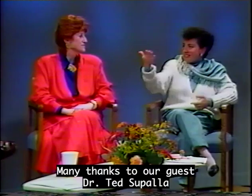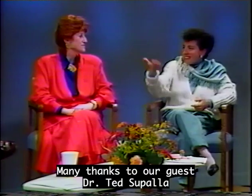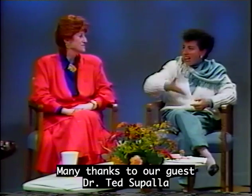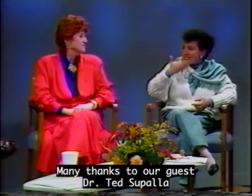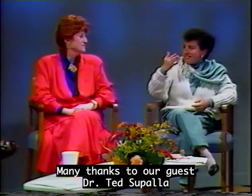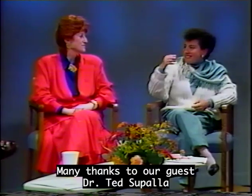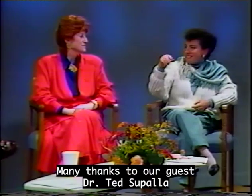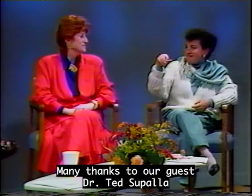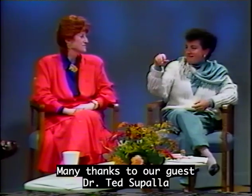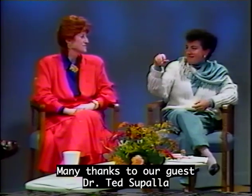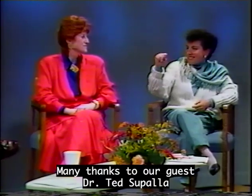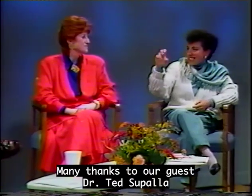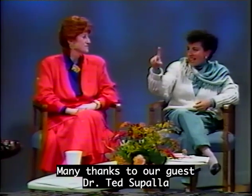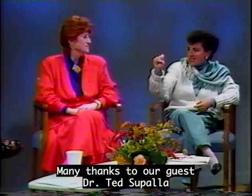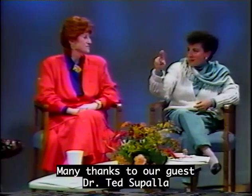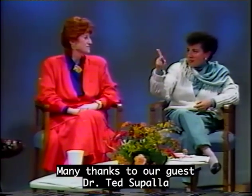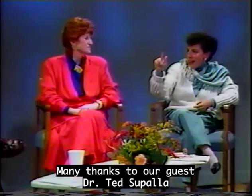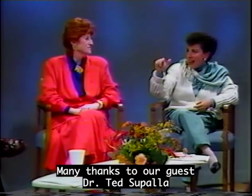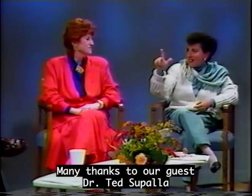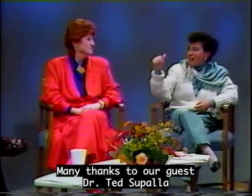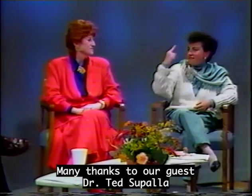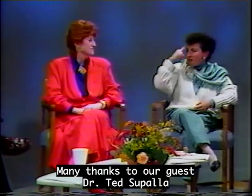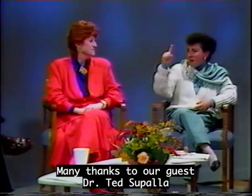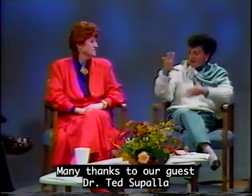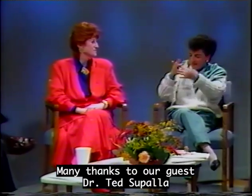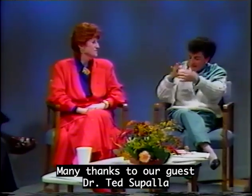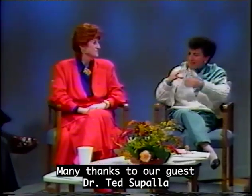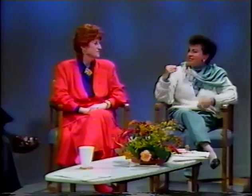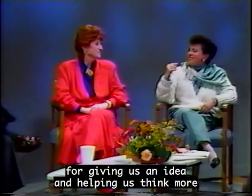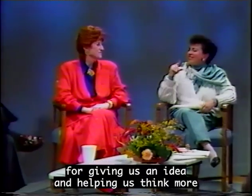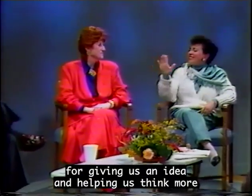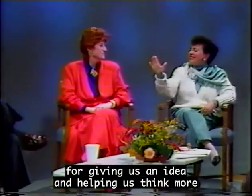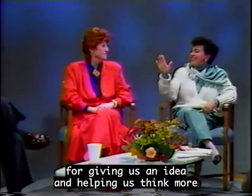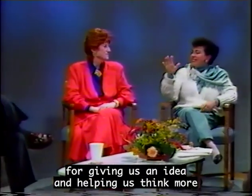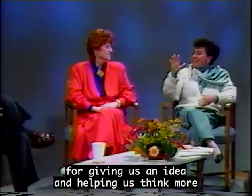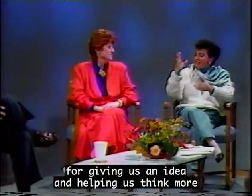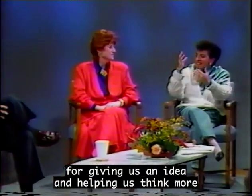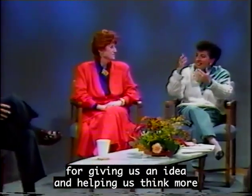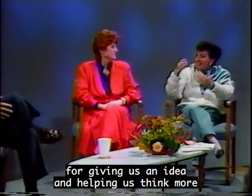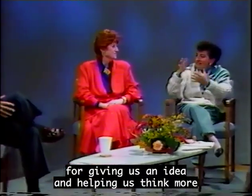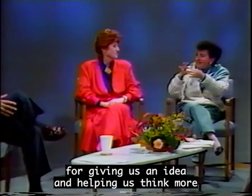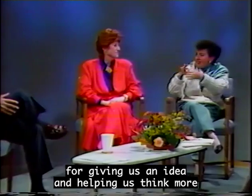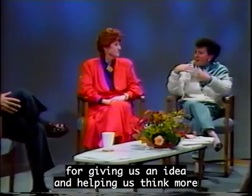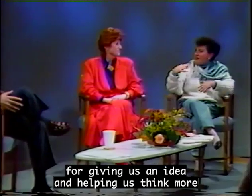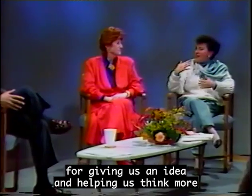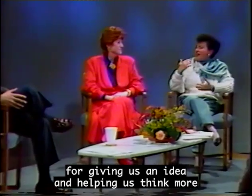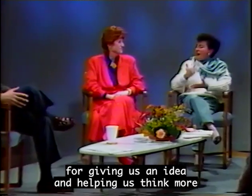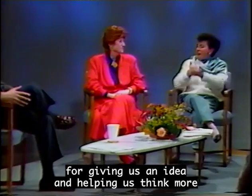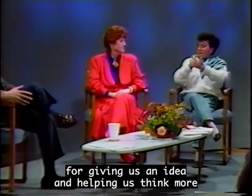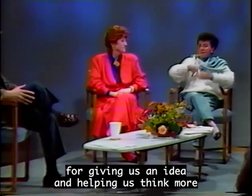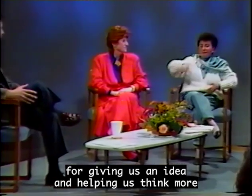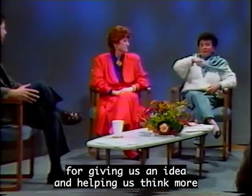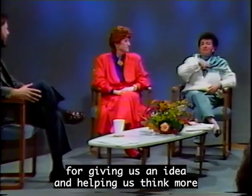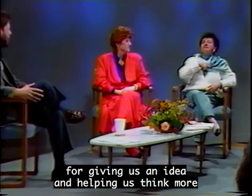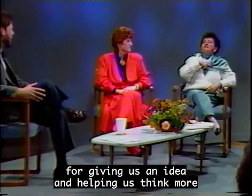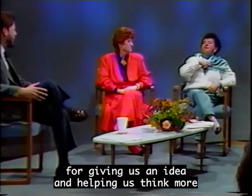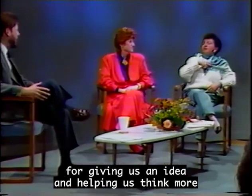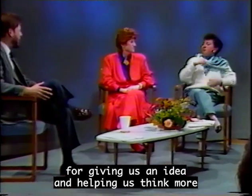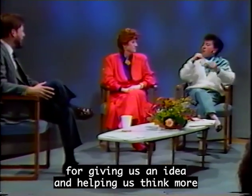Many thanks to our guest, Dr. Ted Supalla, for giving us an idea and